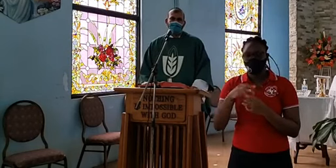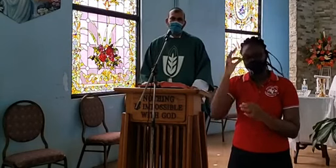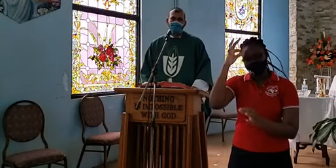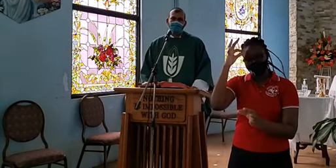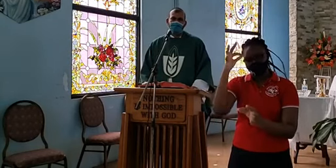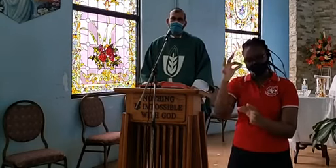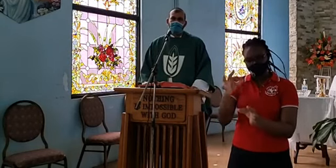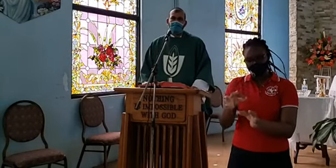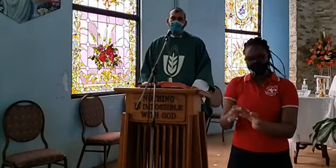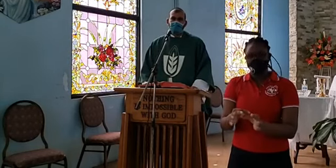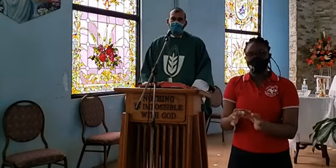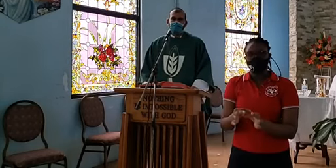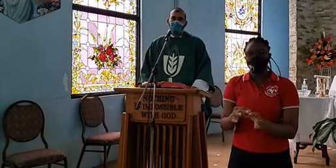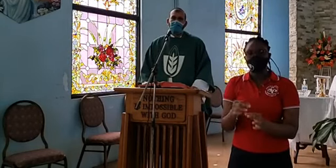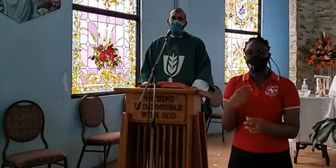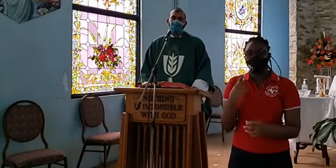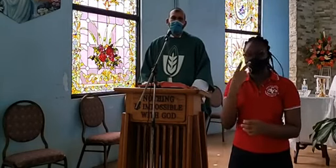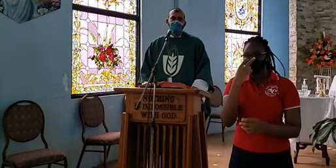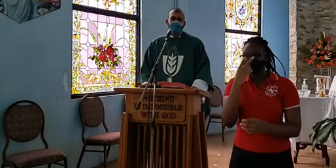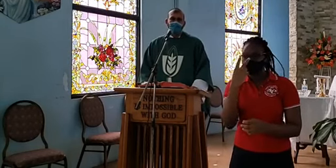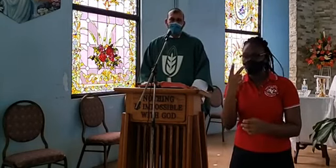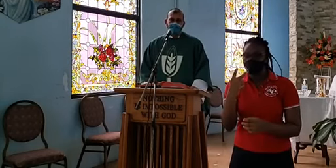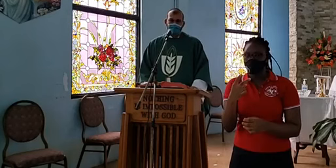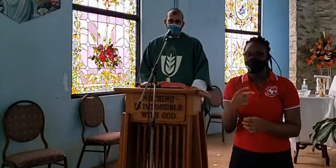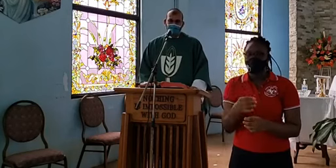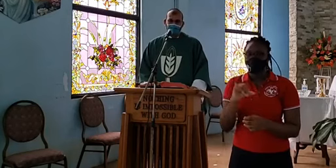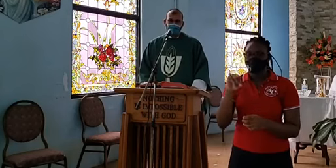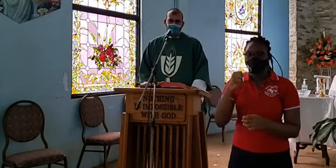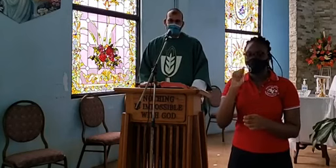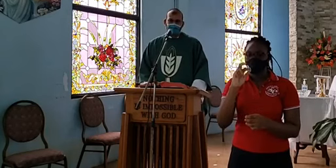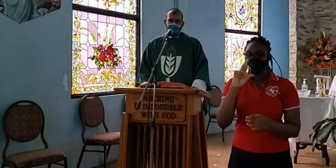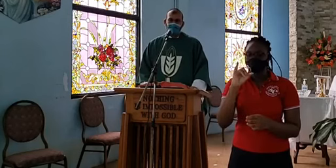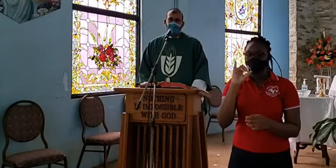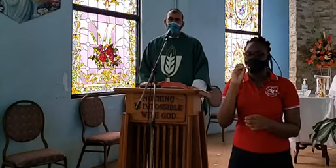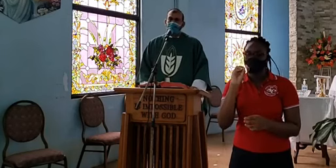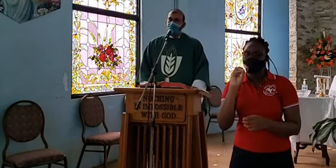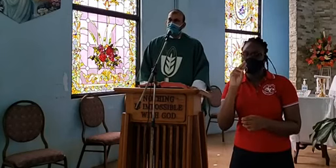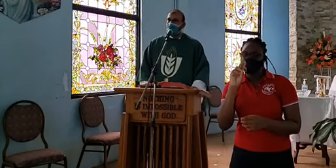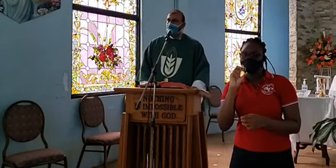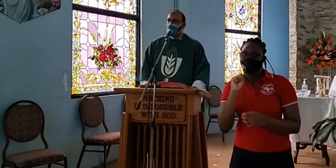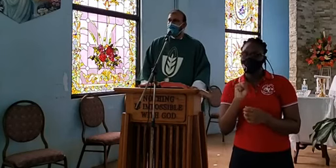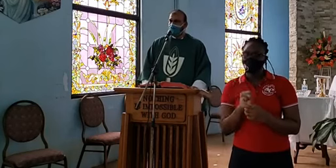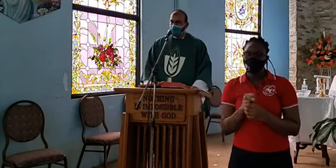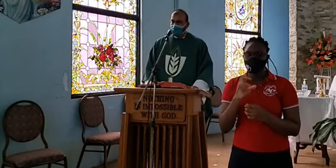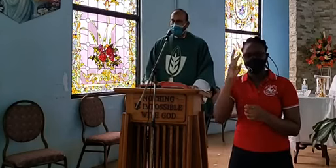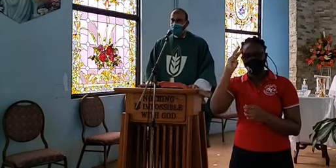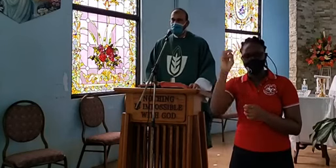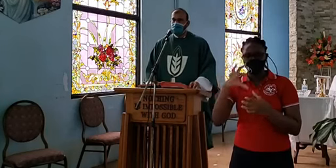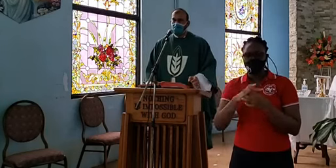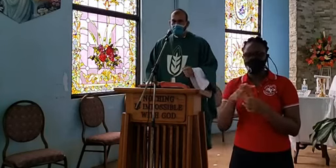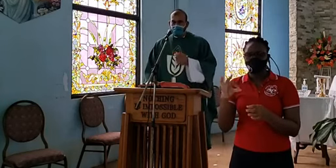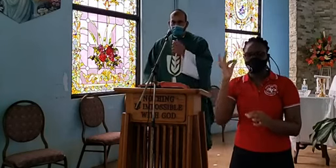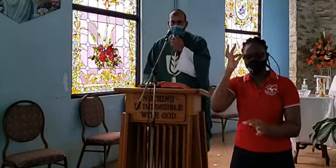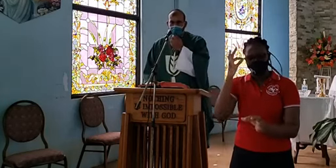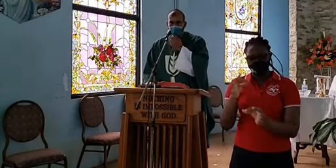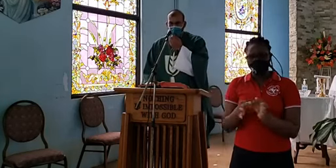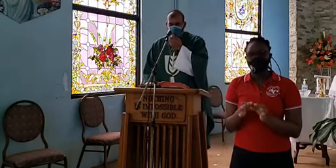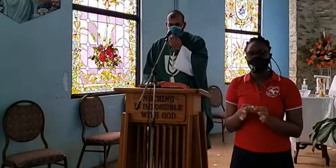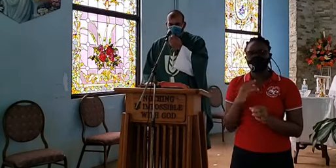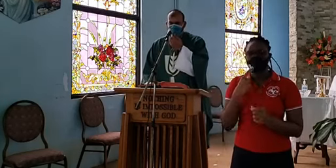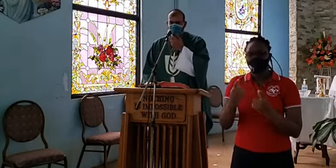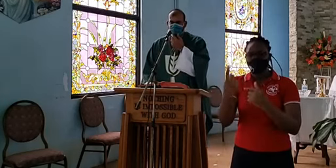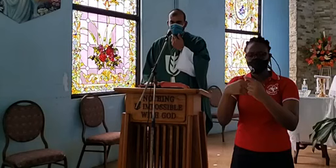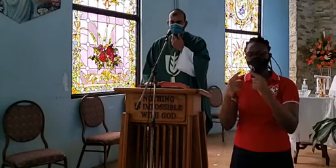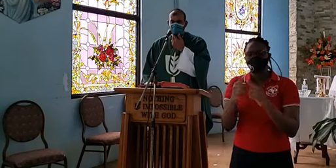faith. We saw Jairus, a man of faith who came